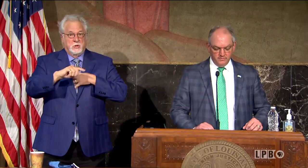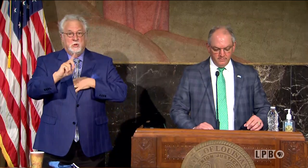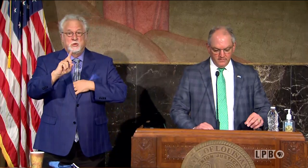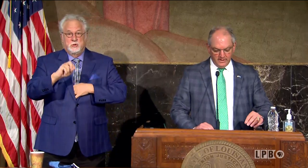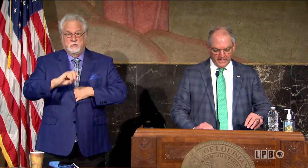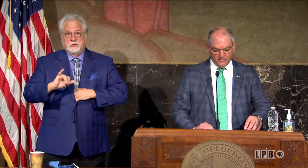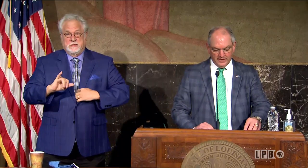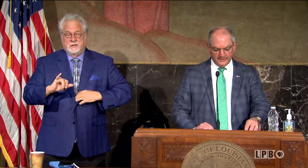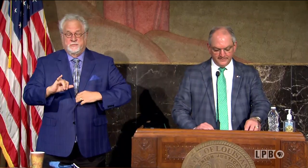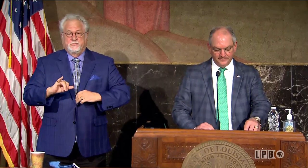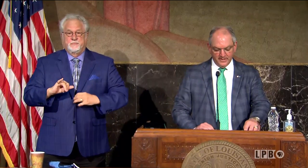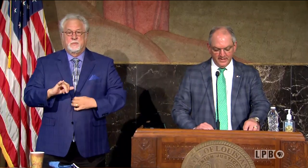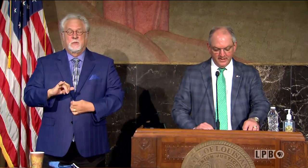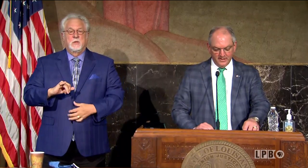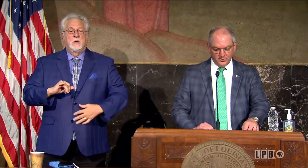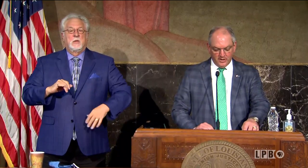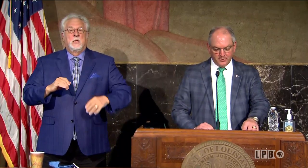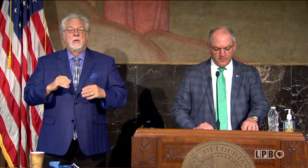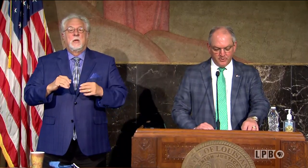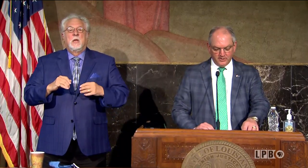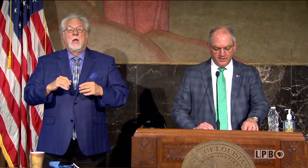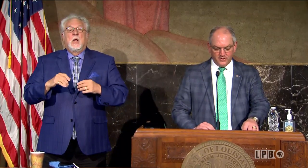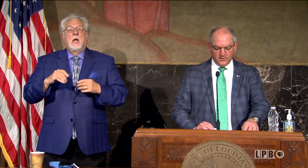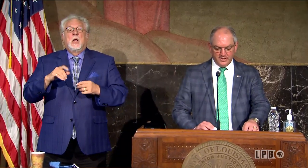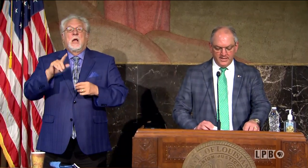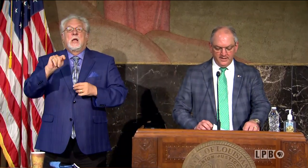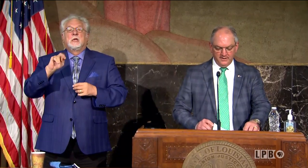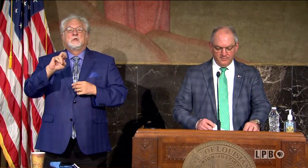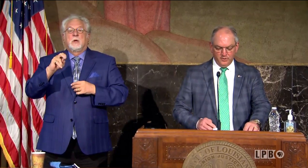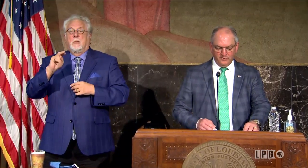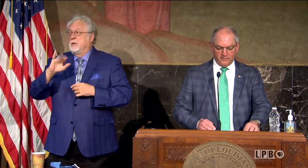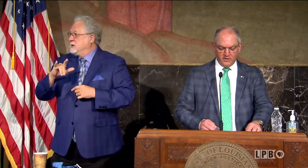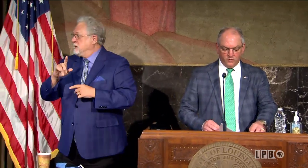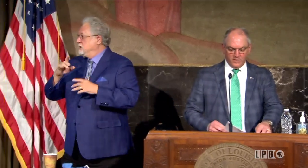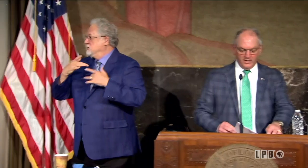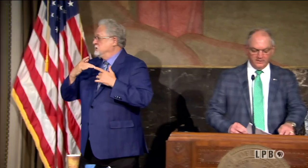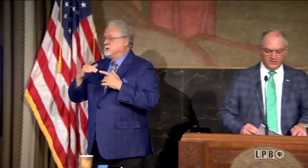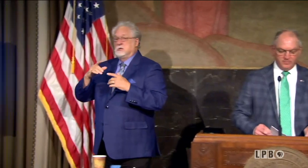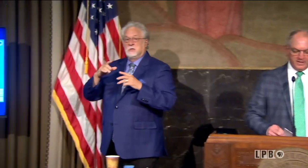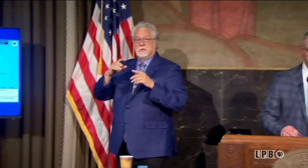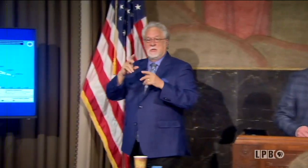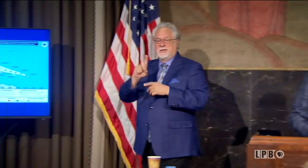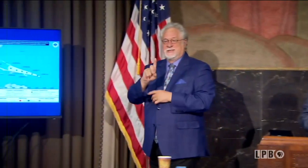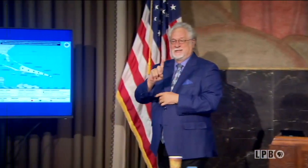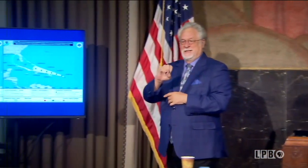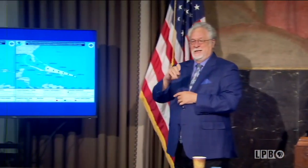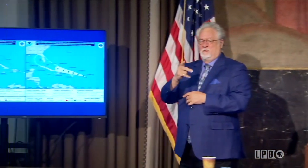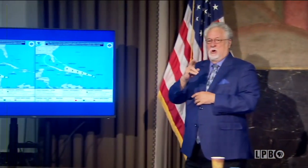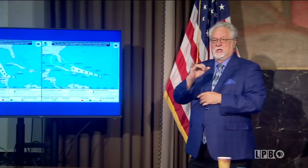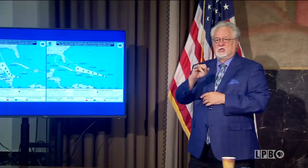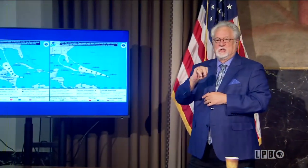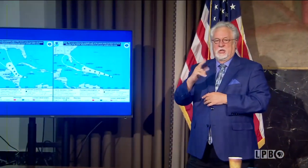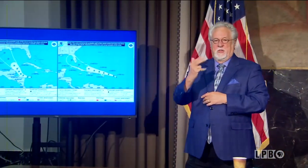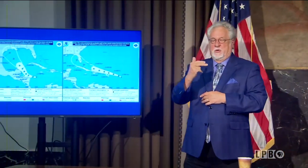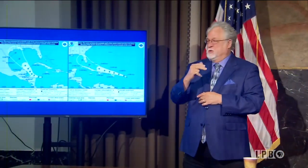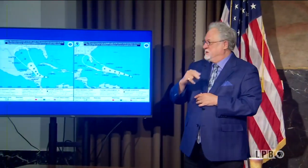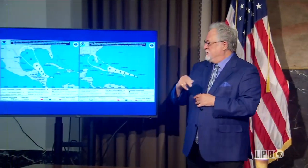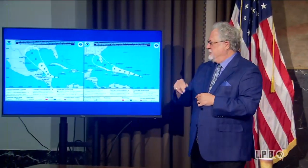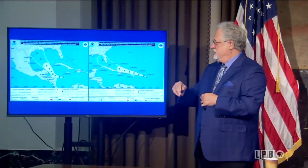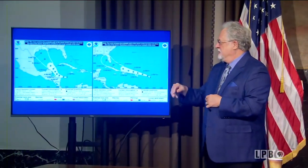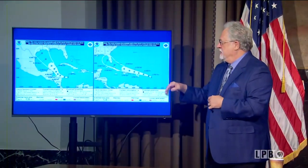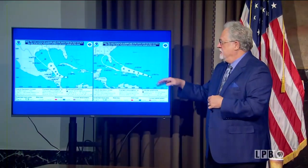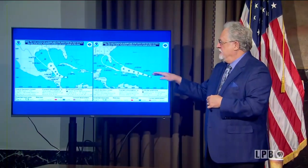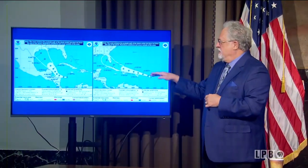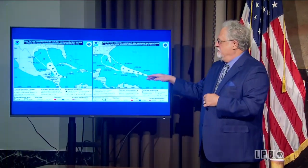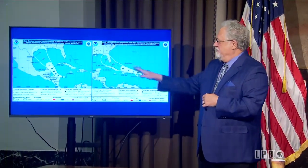do likewise. Tropical Depression 13 is moving very quickly. It's expected to enter the easternmost Gulf of Mexico